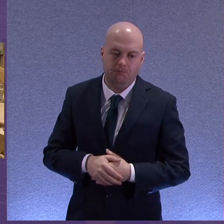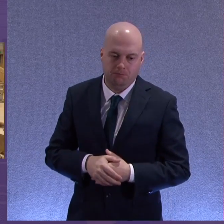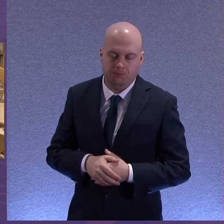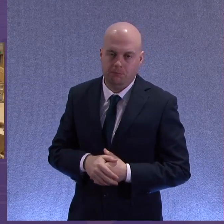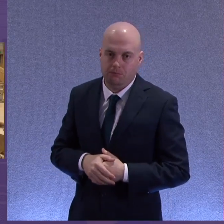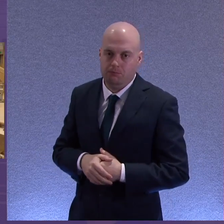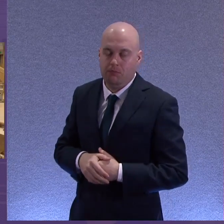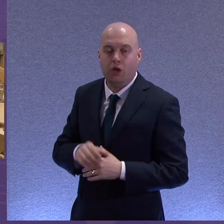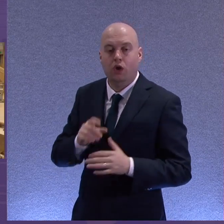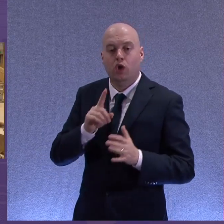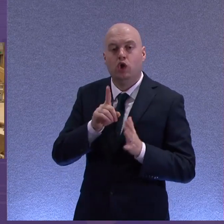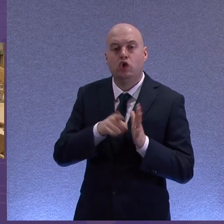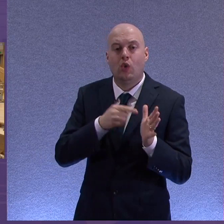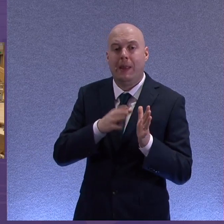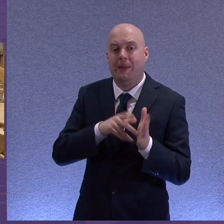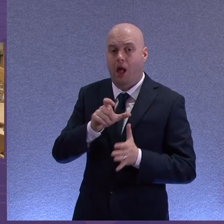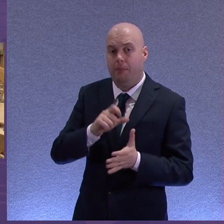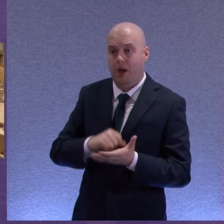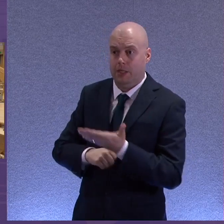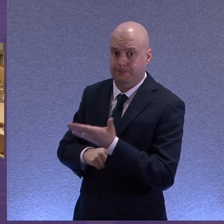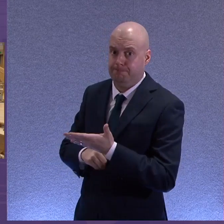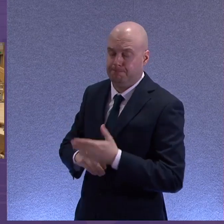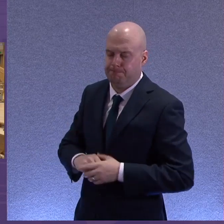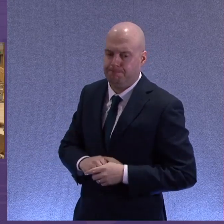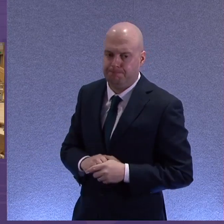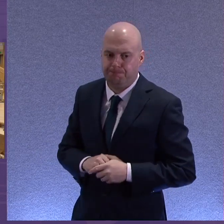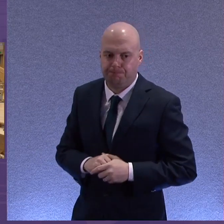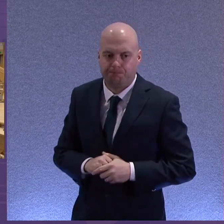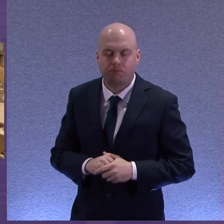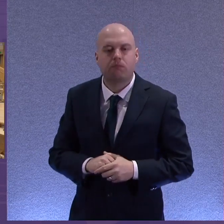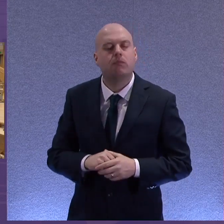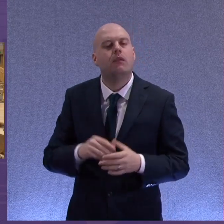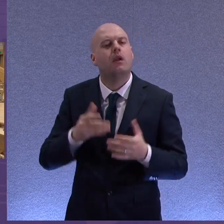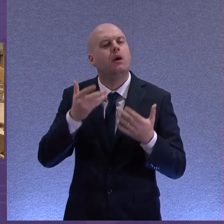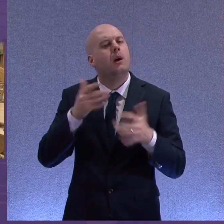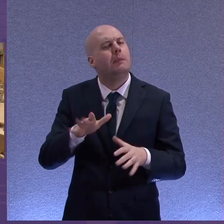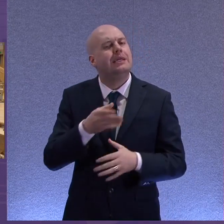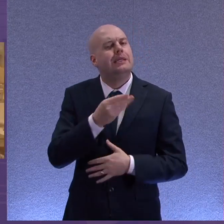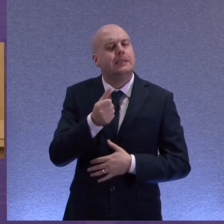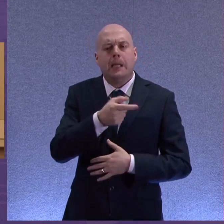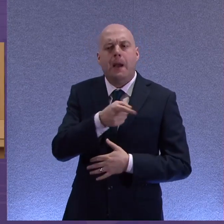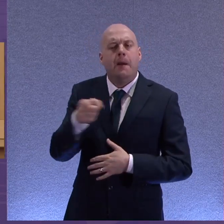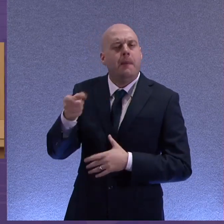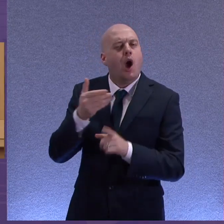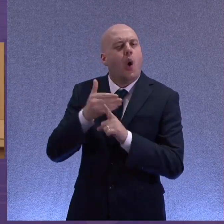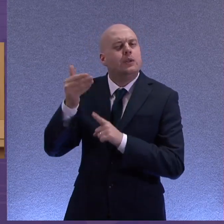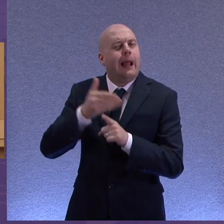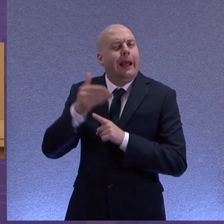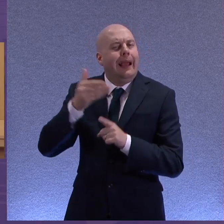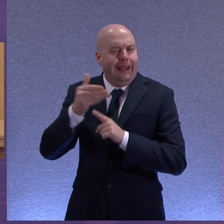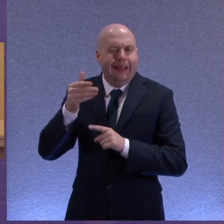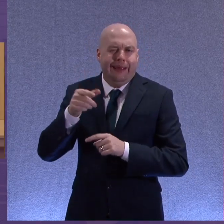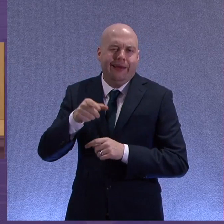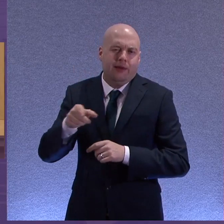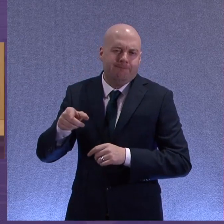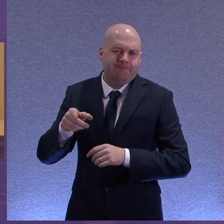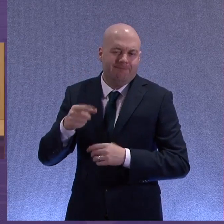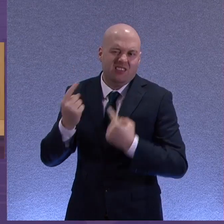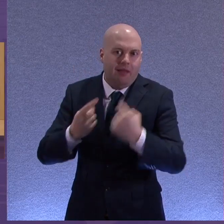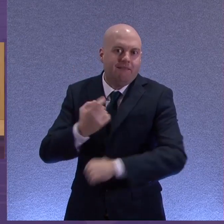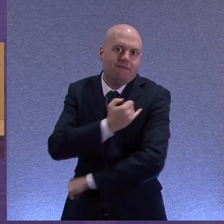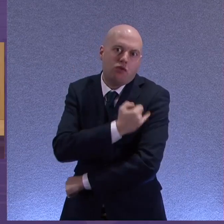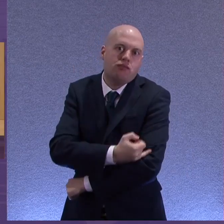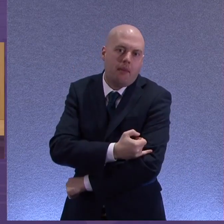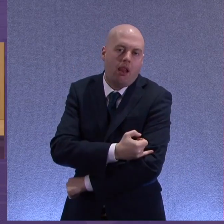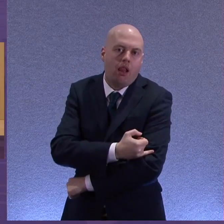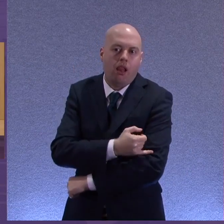First Minister. I've been contacted by a number of self-isolating elderly and vulnerable people who cannot get food delivered by the supermarkets, who